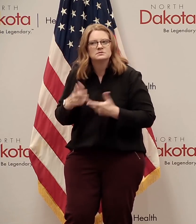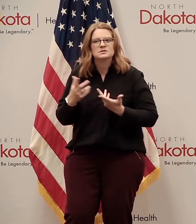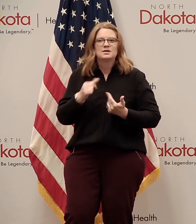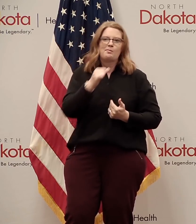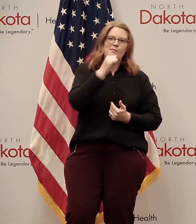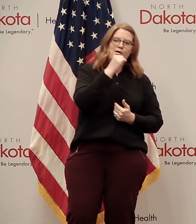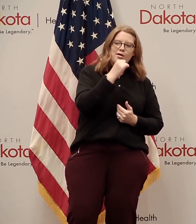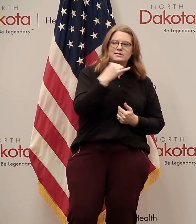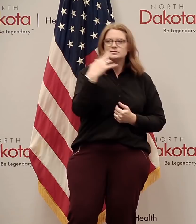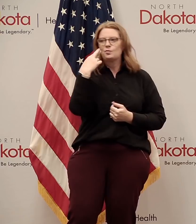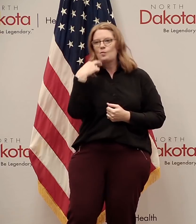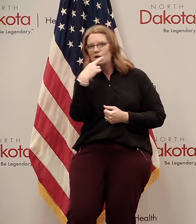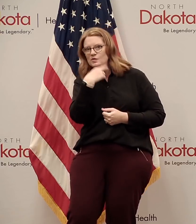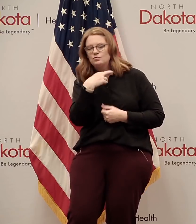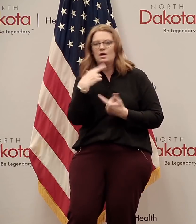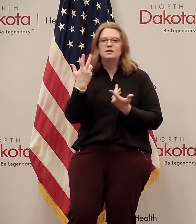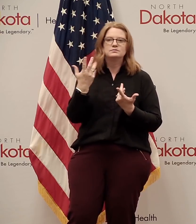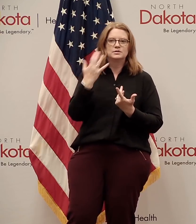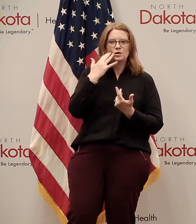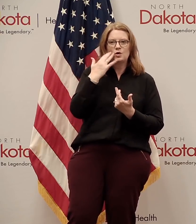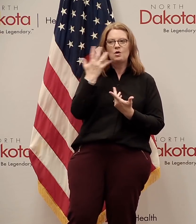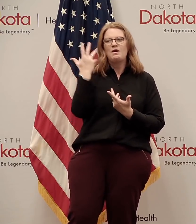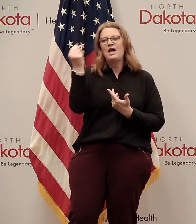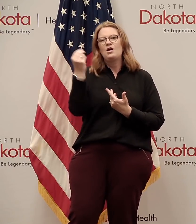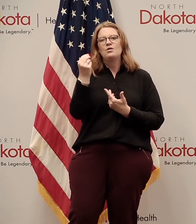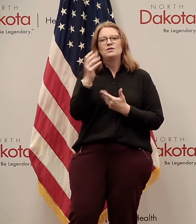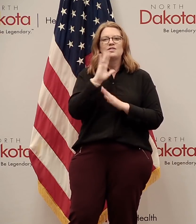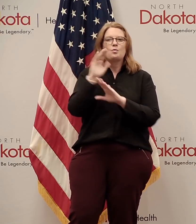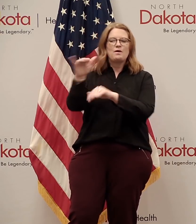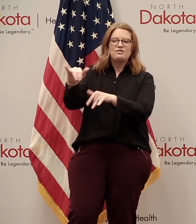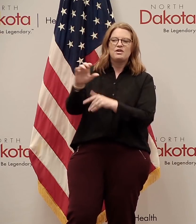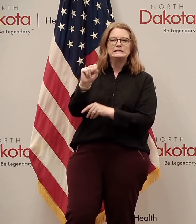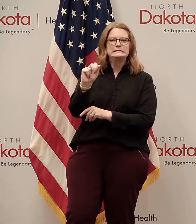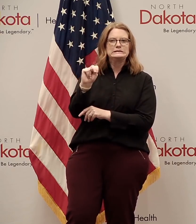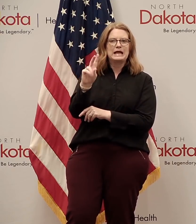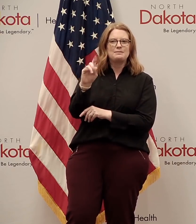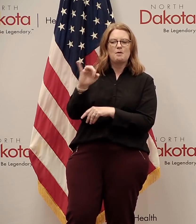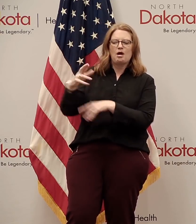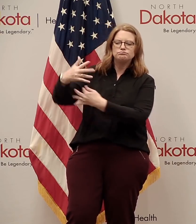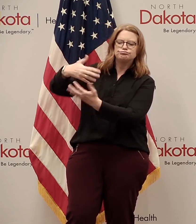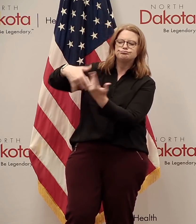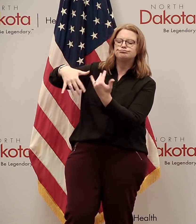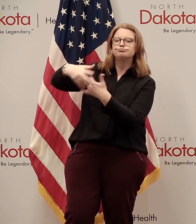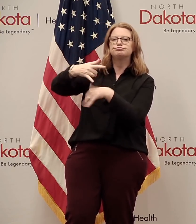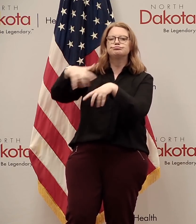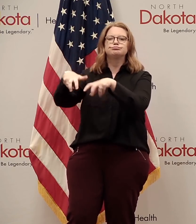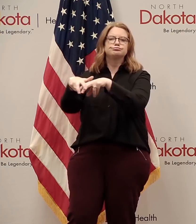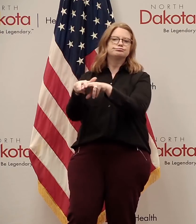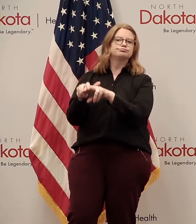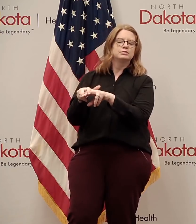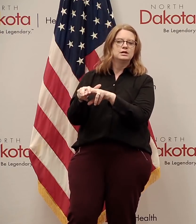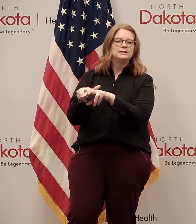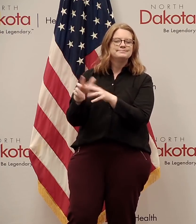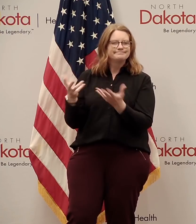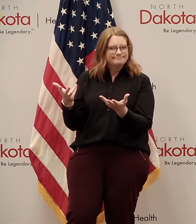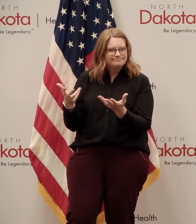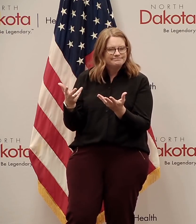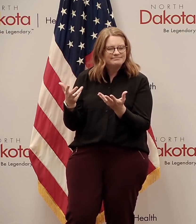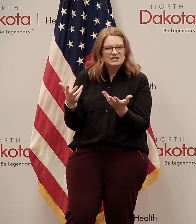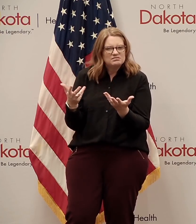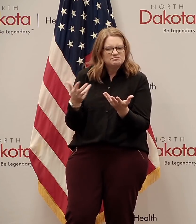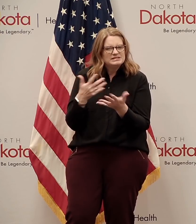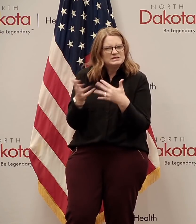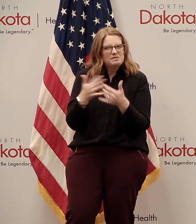bars and restaurants, hanging out on a sandbar on a beautiful day in the summertime. Whatever those events might